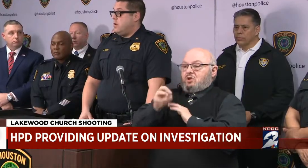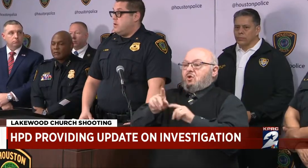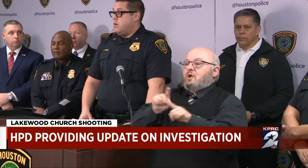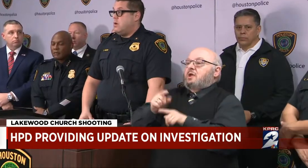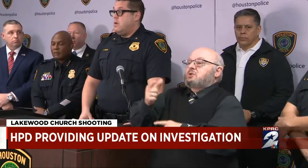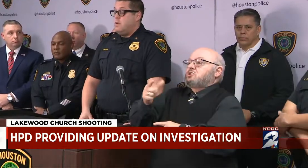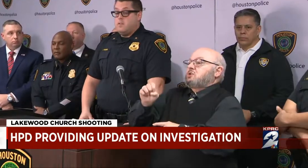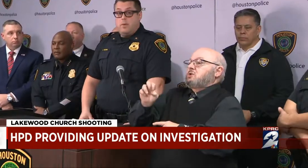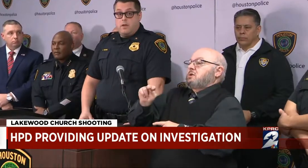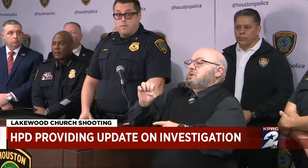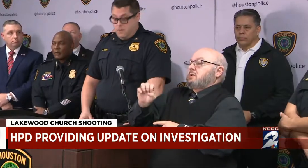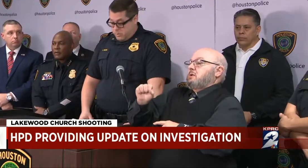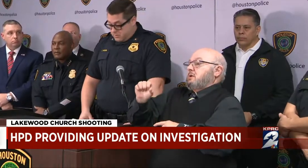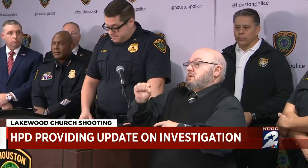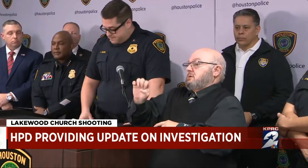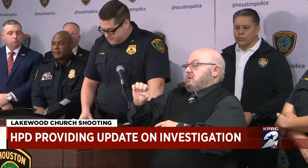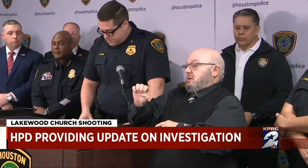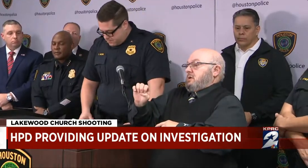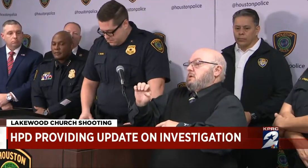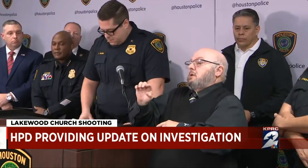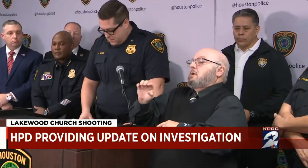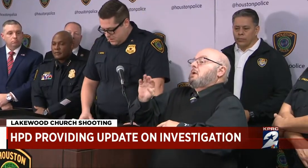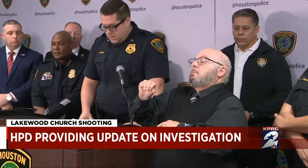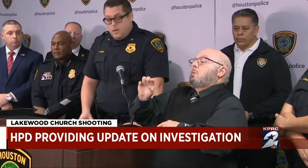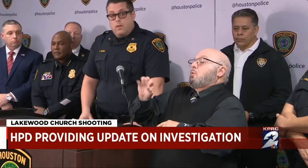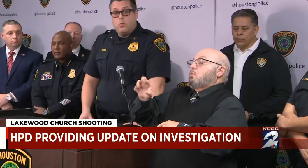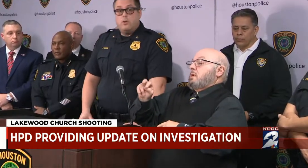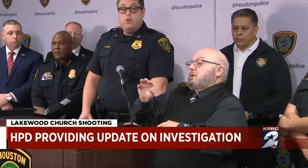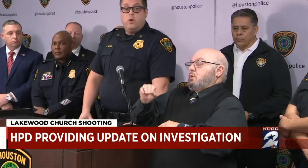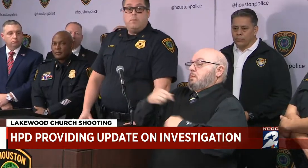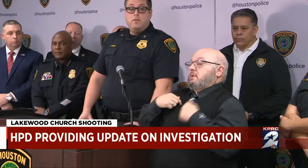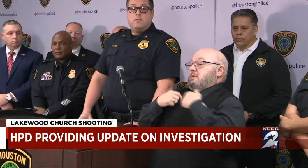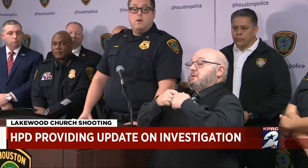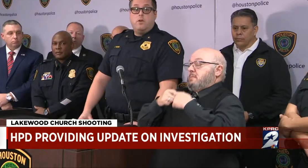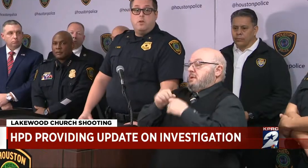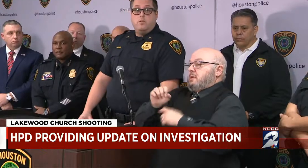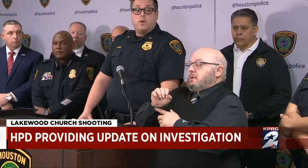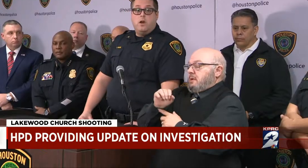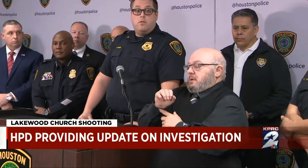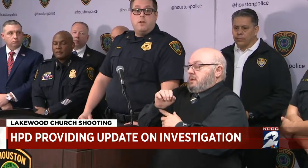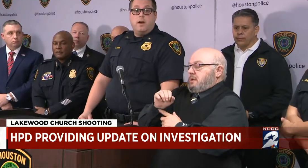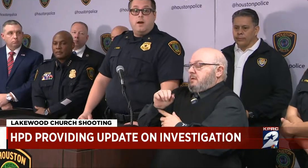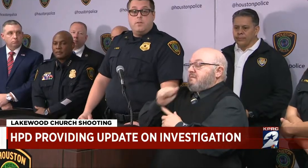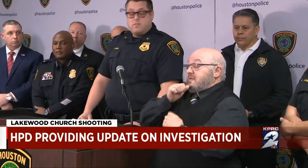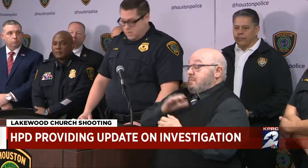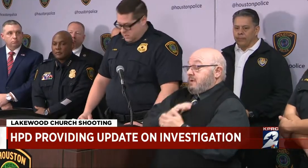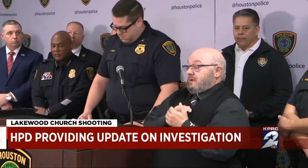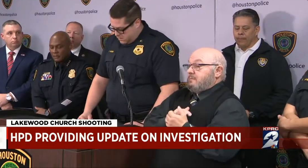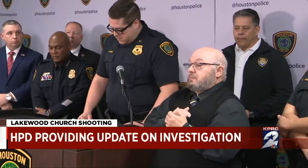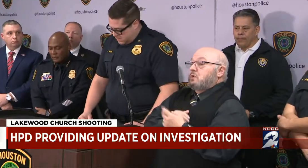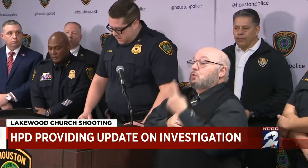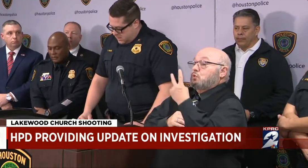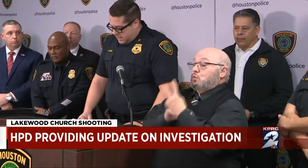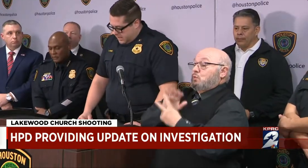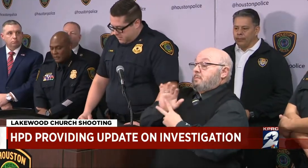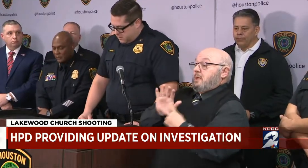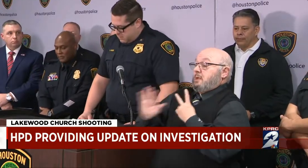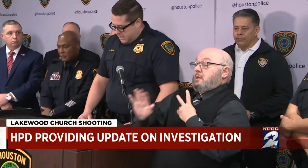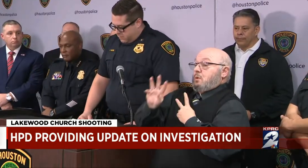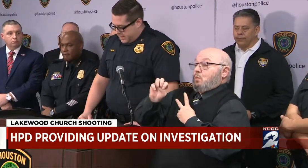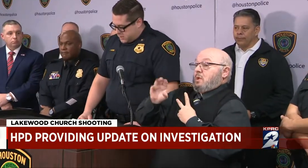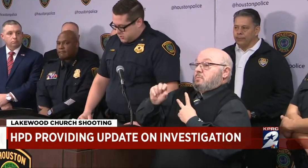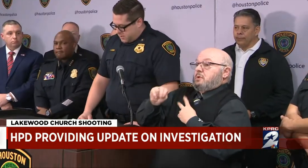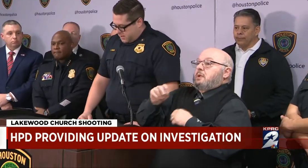Genesee Moreno, Hispanic female. There were 2 weapons of hers recovered on the scene, an